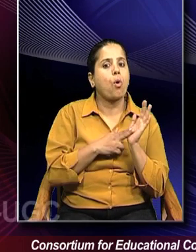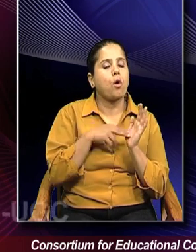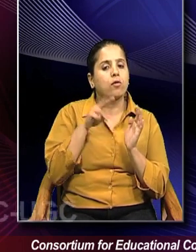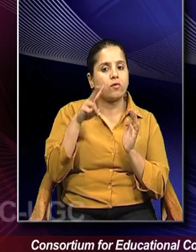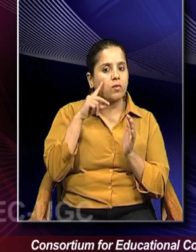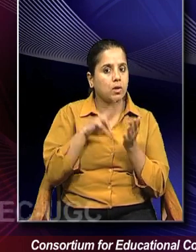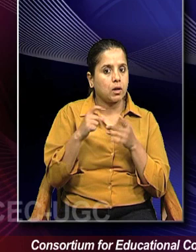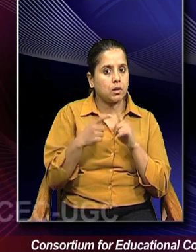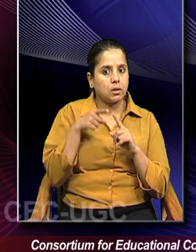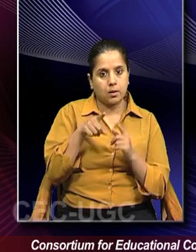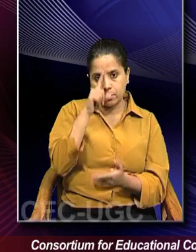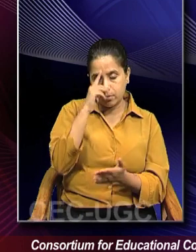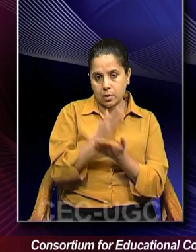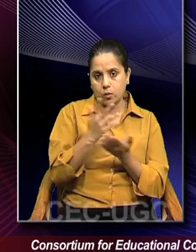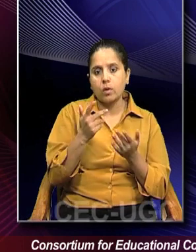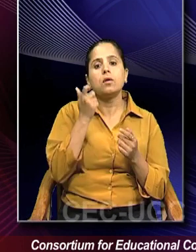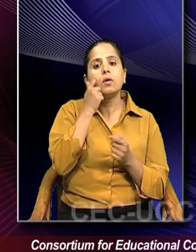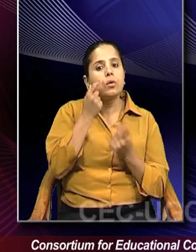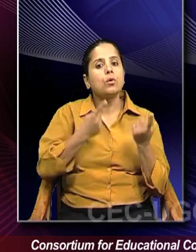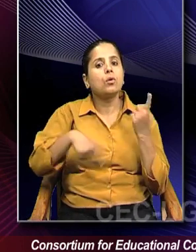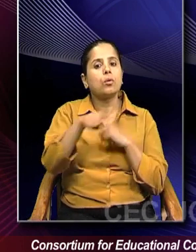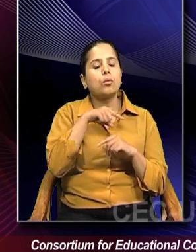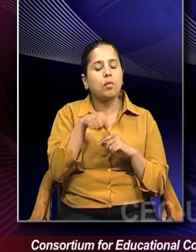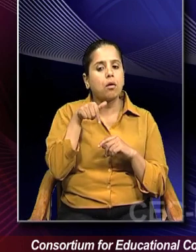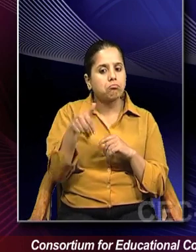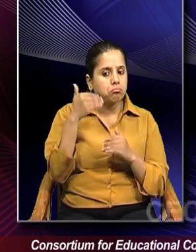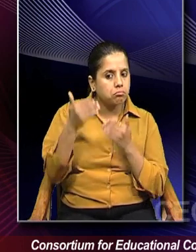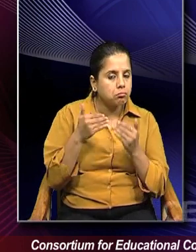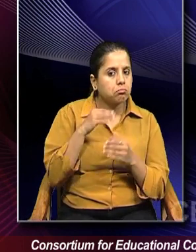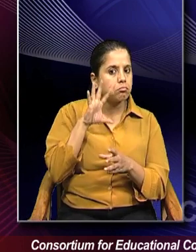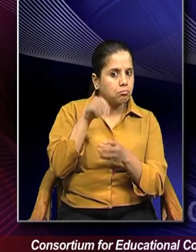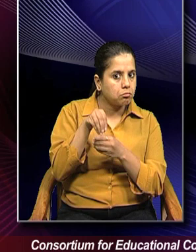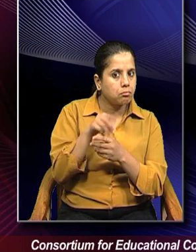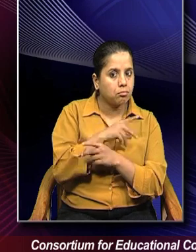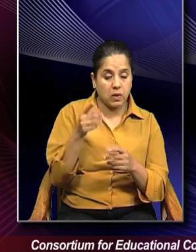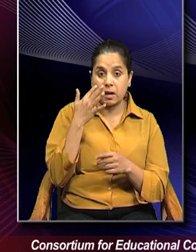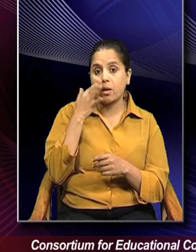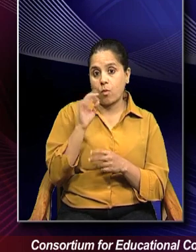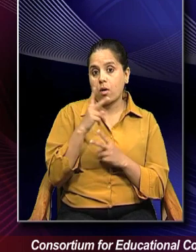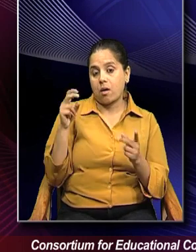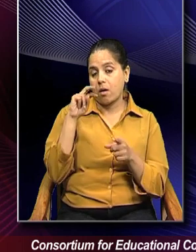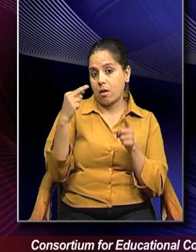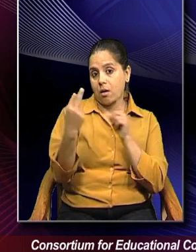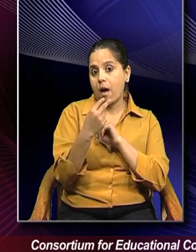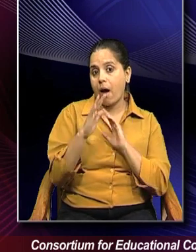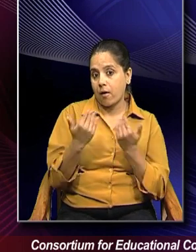that humanitarian intervention is also an important aspect